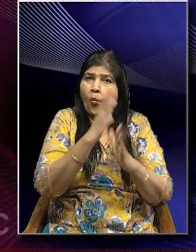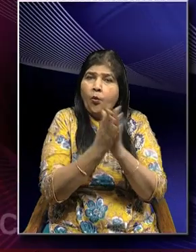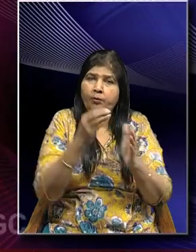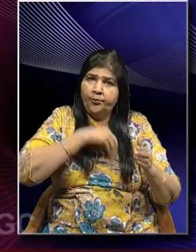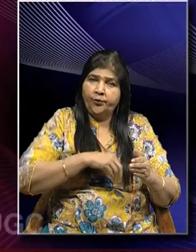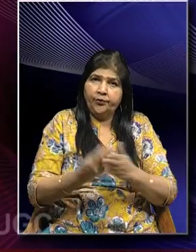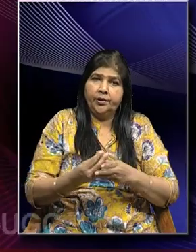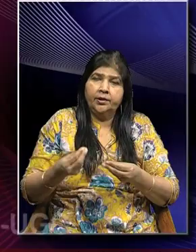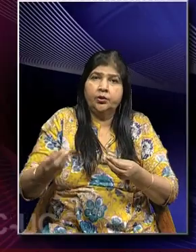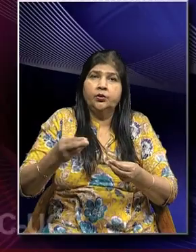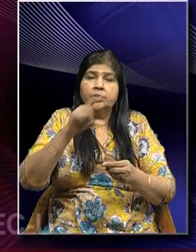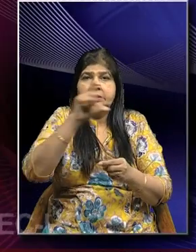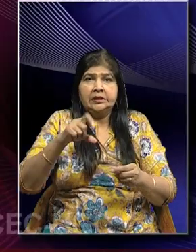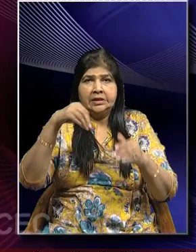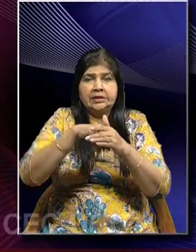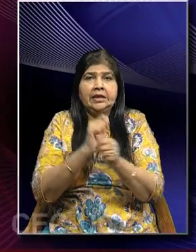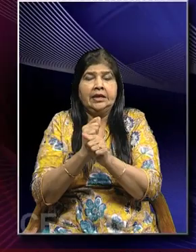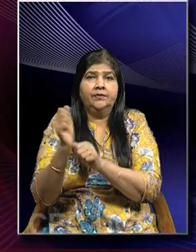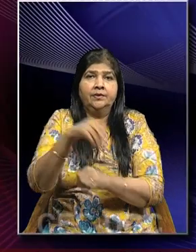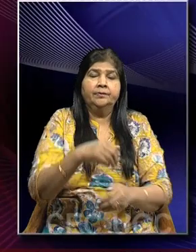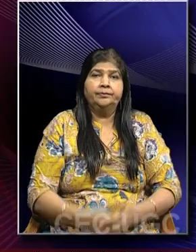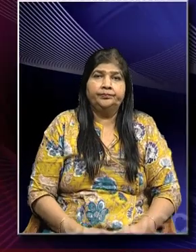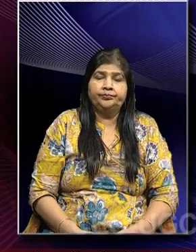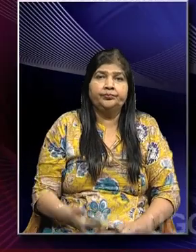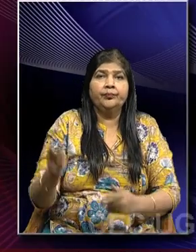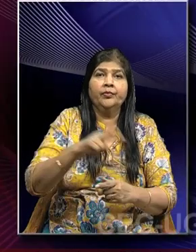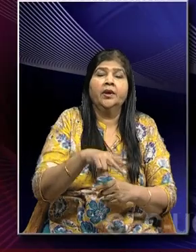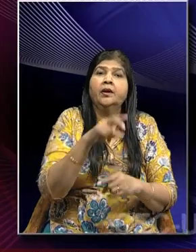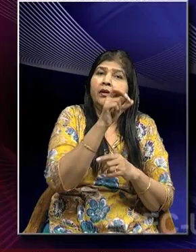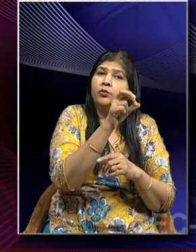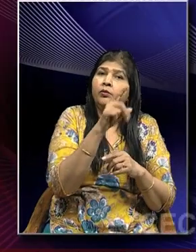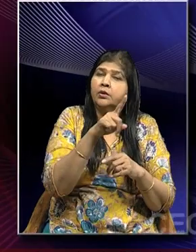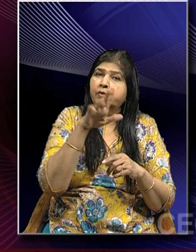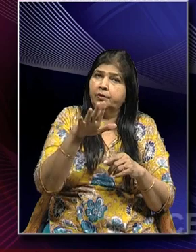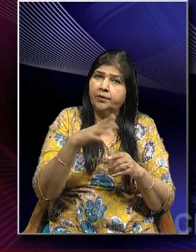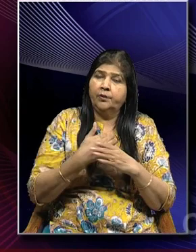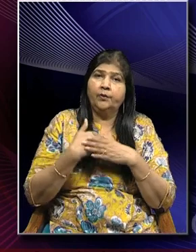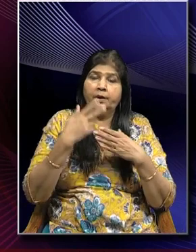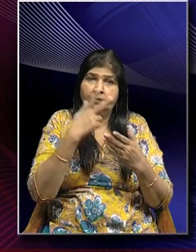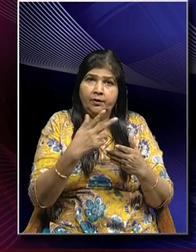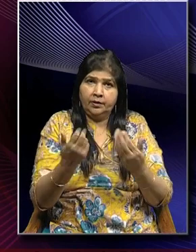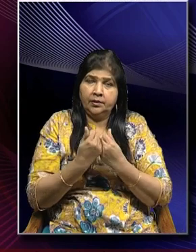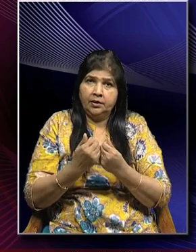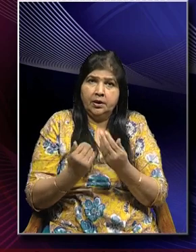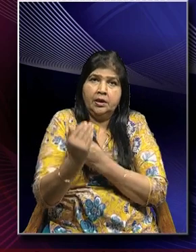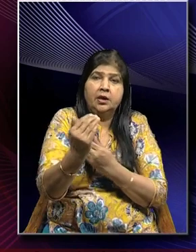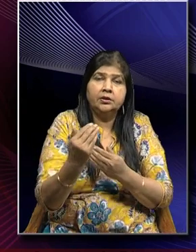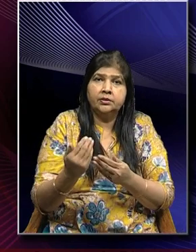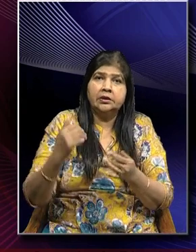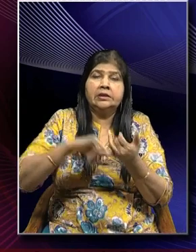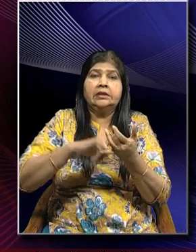on listed CSR activities. Then came 2015, where we got the expansion to